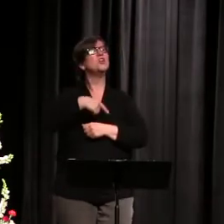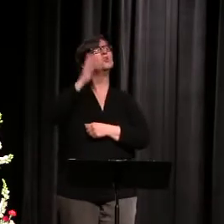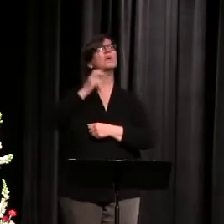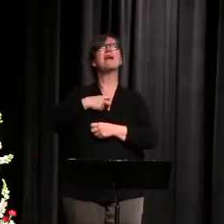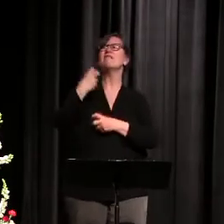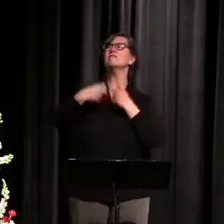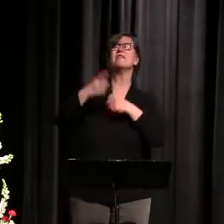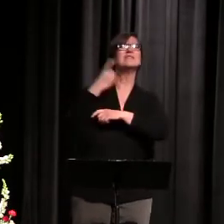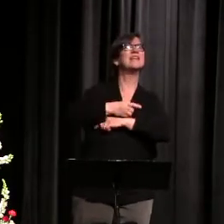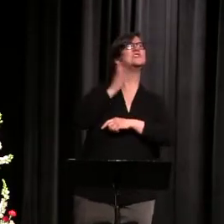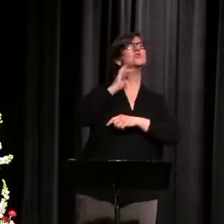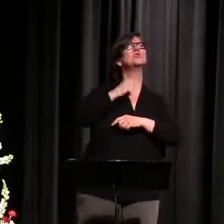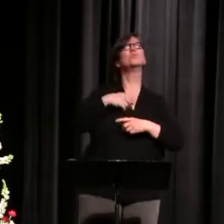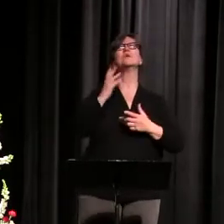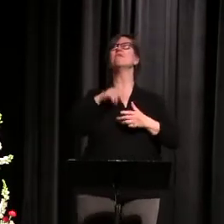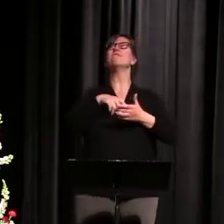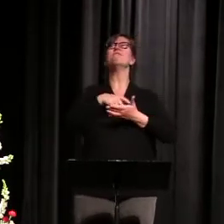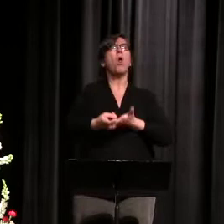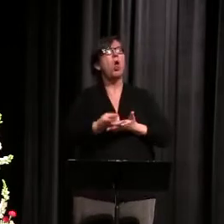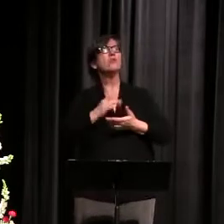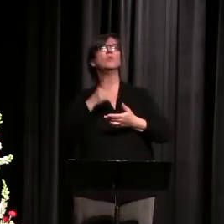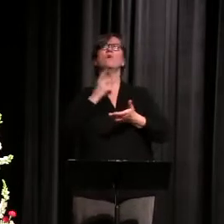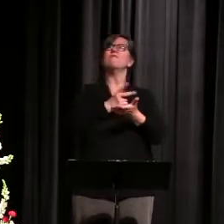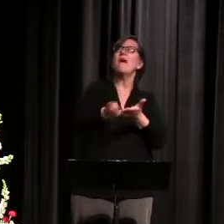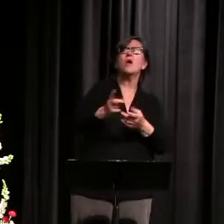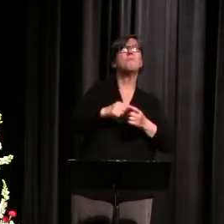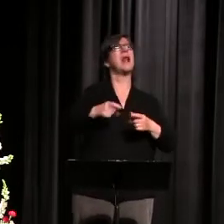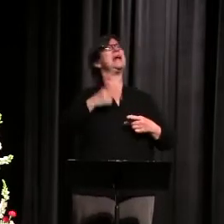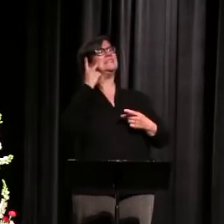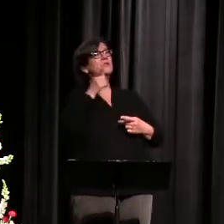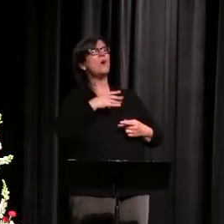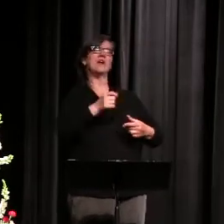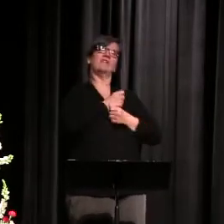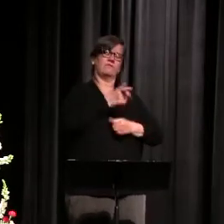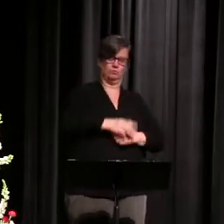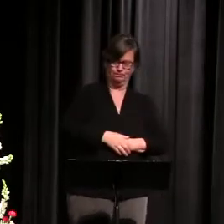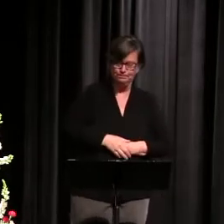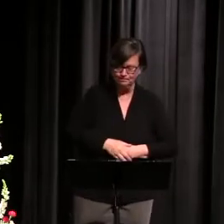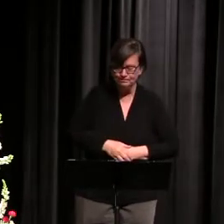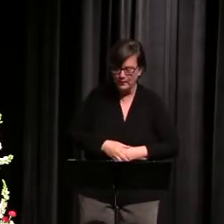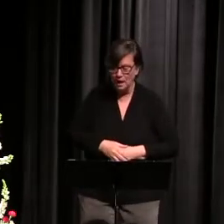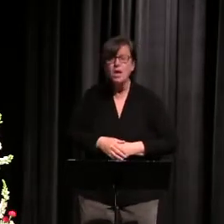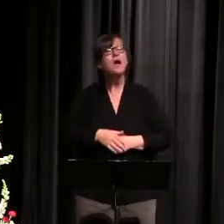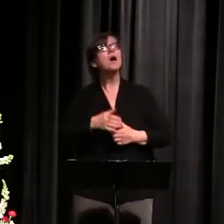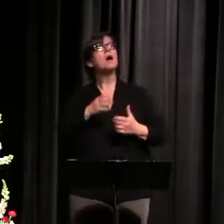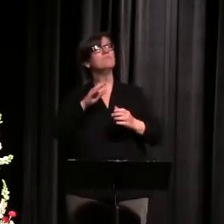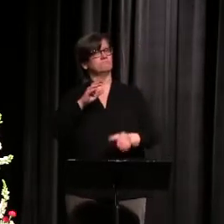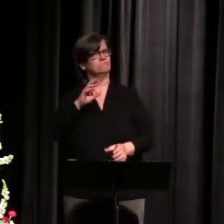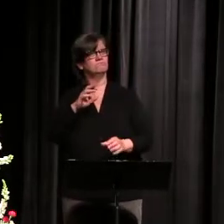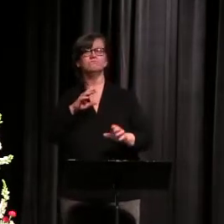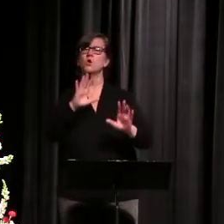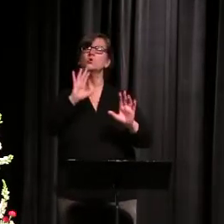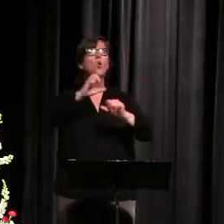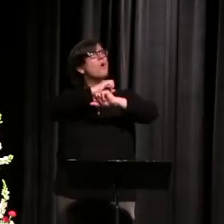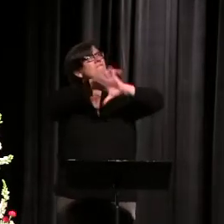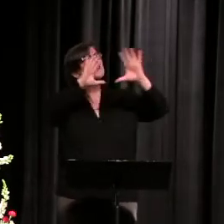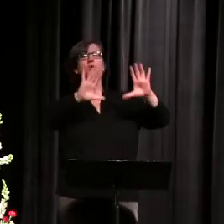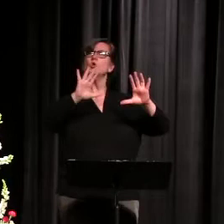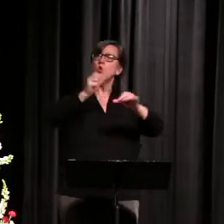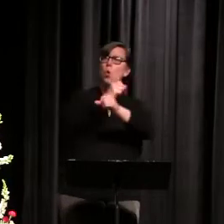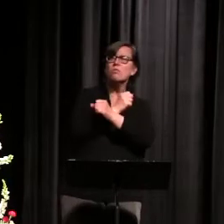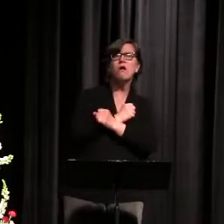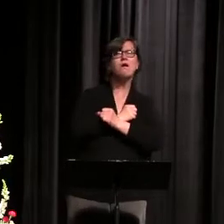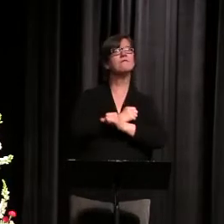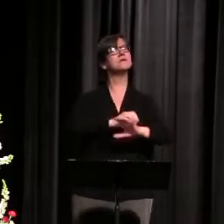going to fall. Going to fail, but I see you and I love you. May your vision and your love not just change the